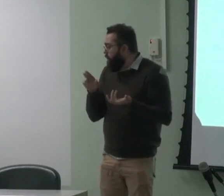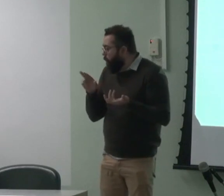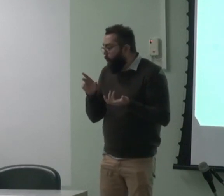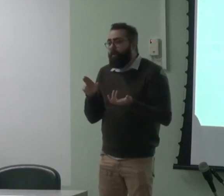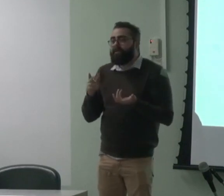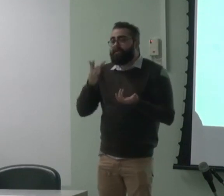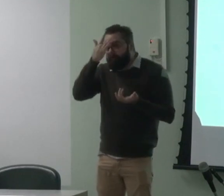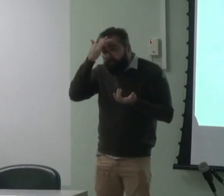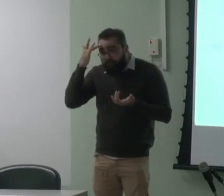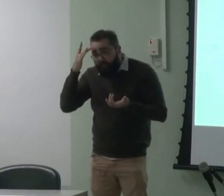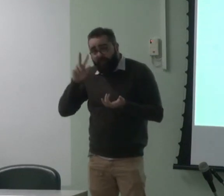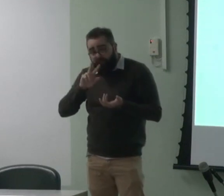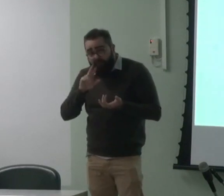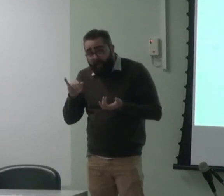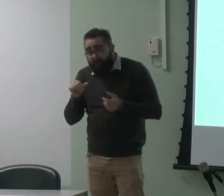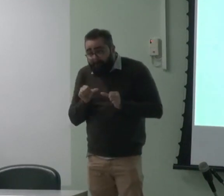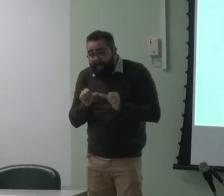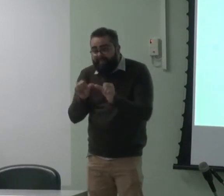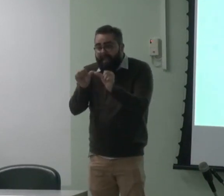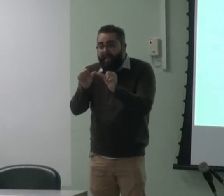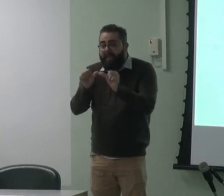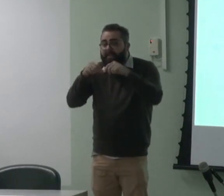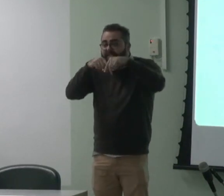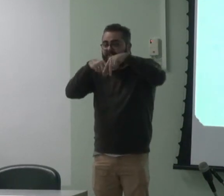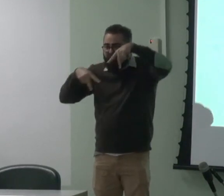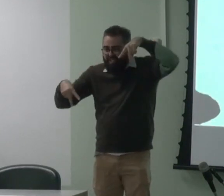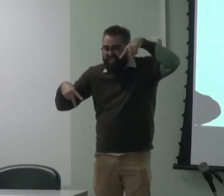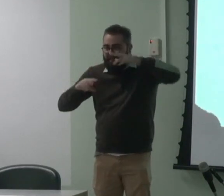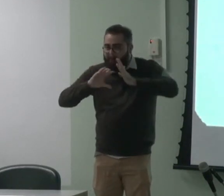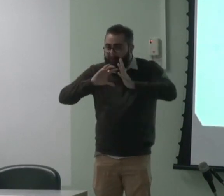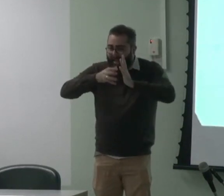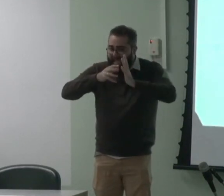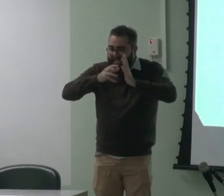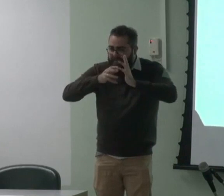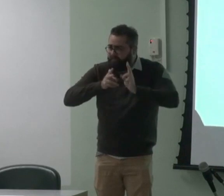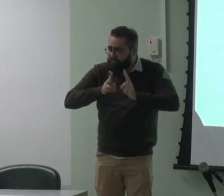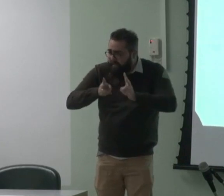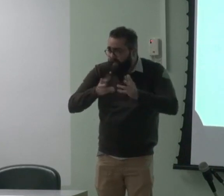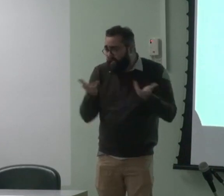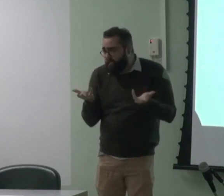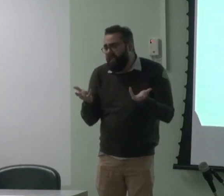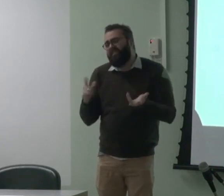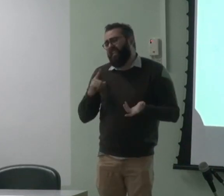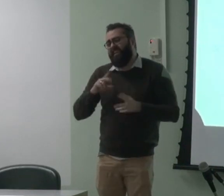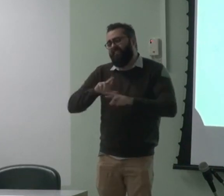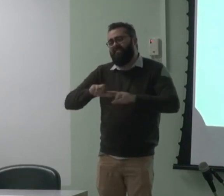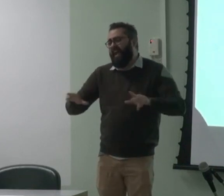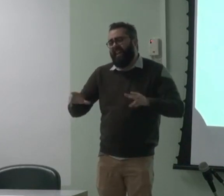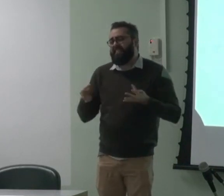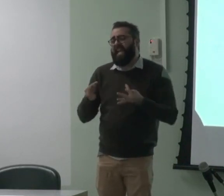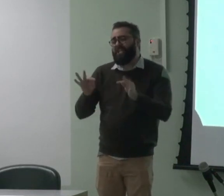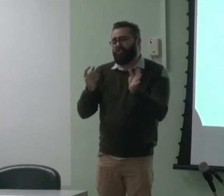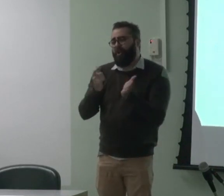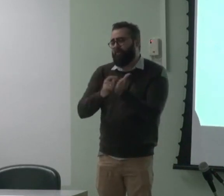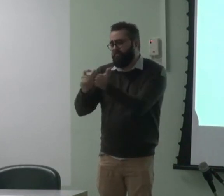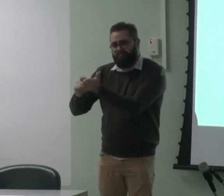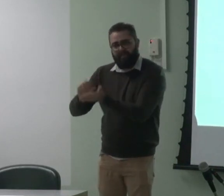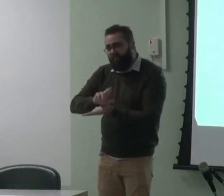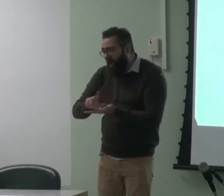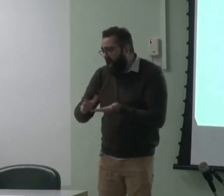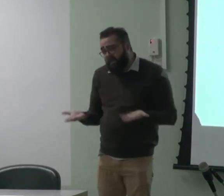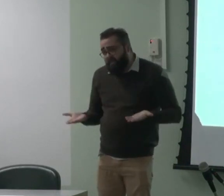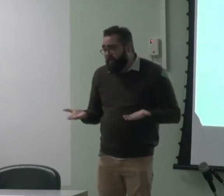maintain the treebanks as well. But there are many other tools. So I think like having